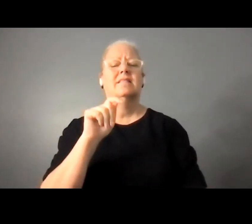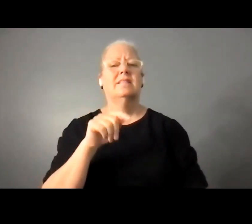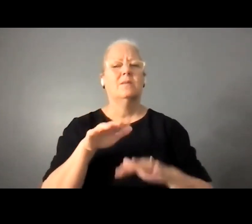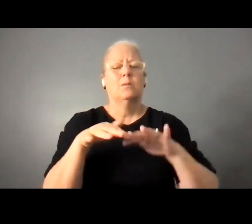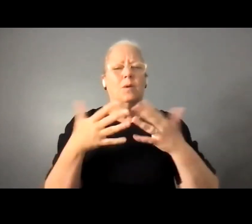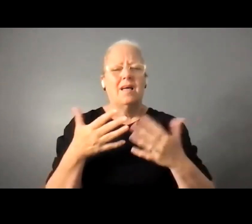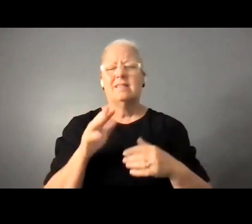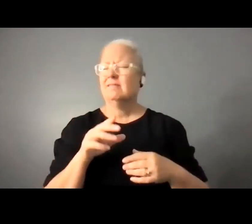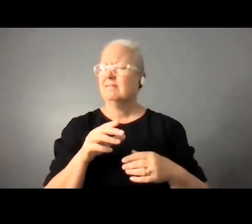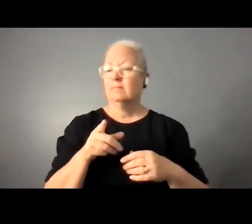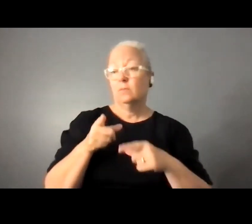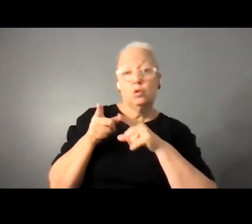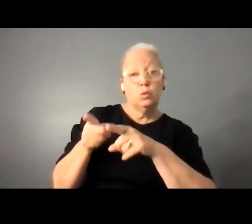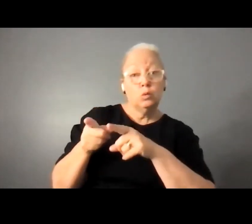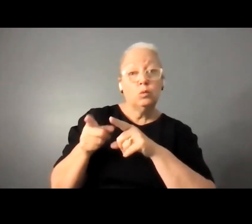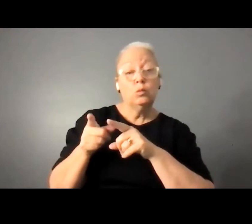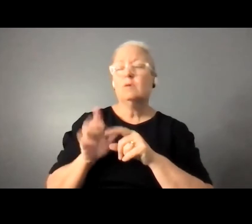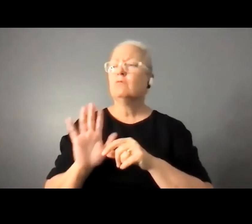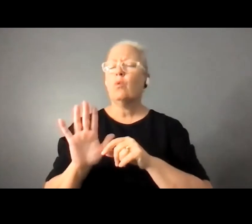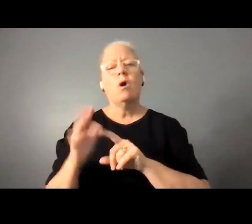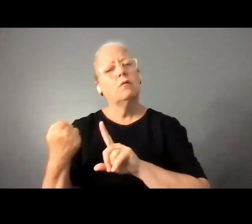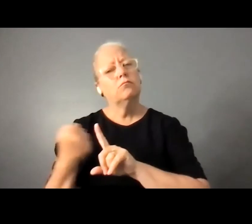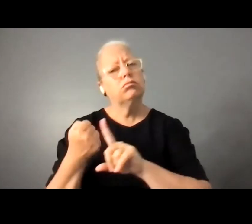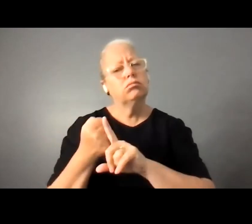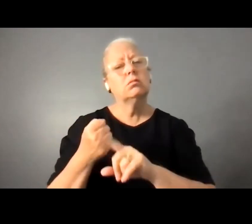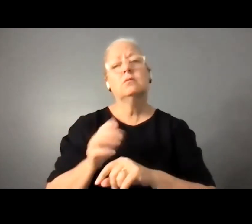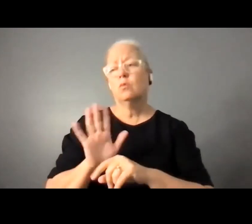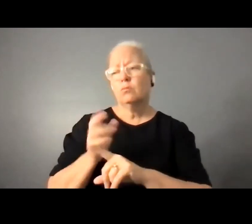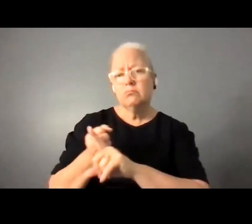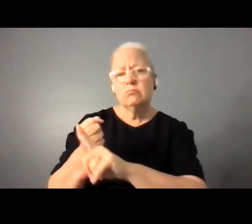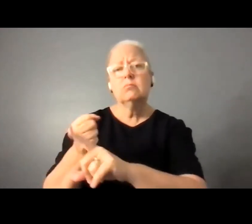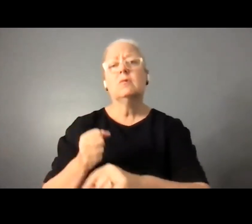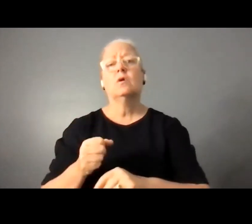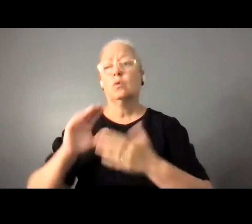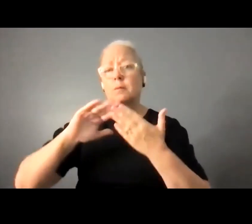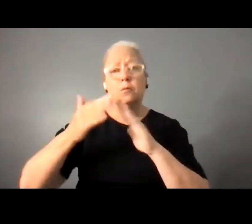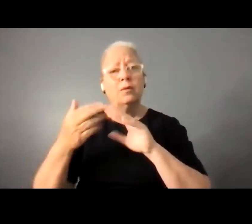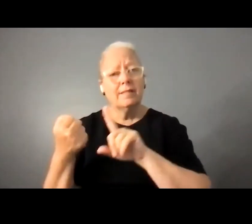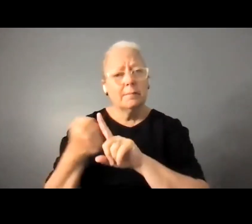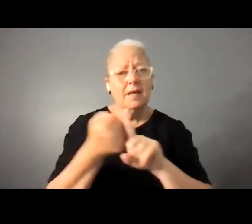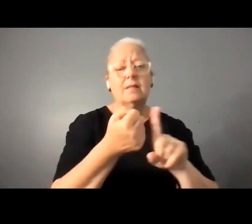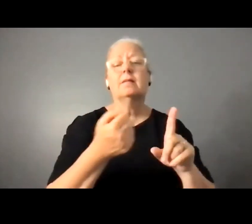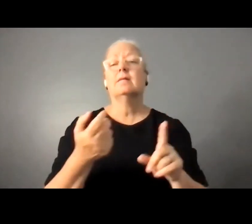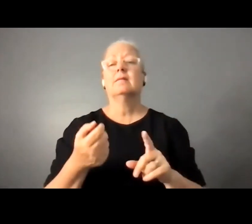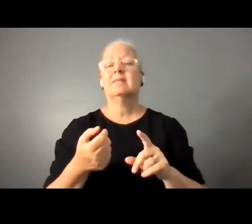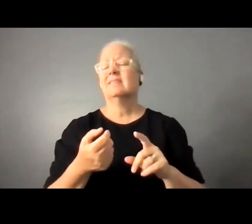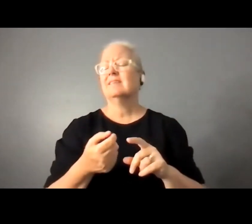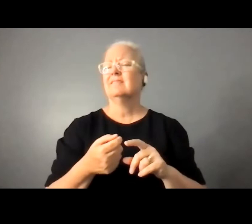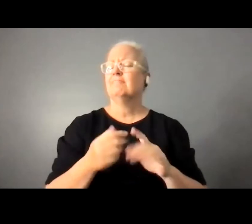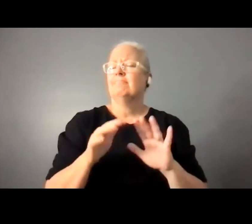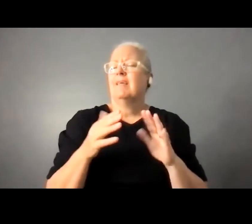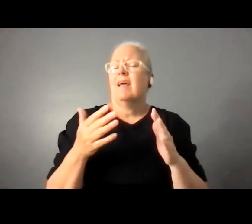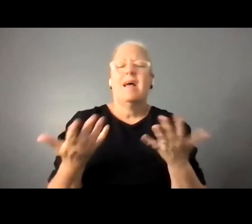on you and in the other youth in your community, and how do you feel about that, and